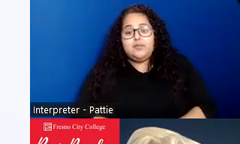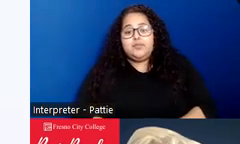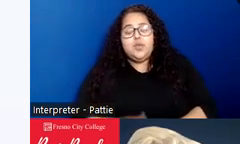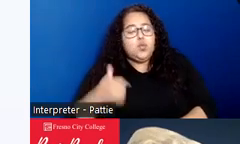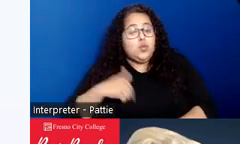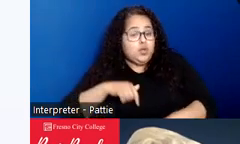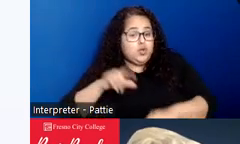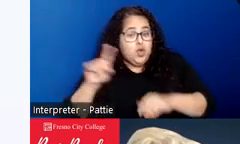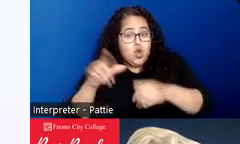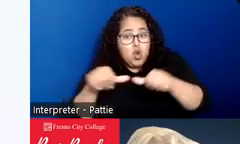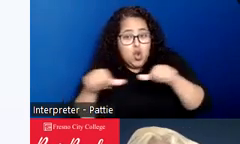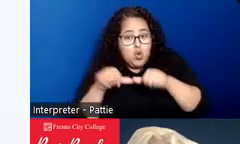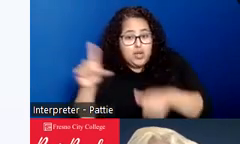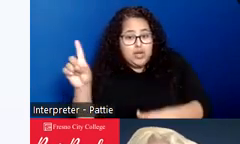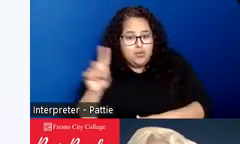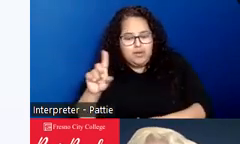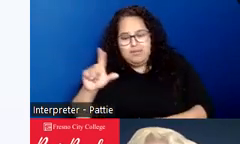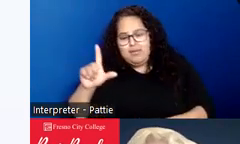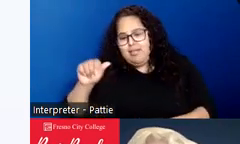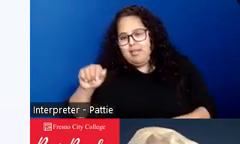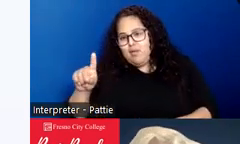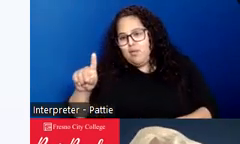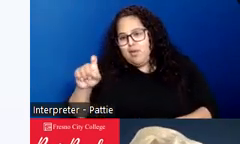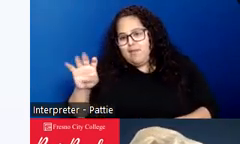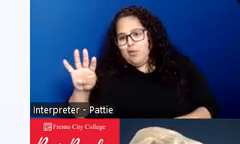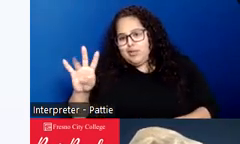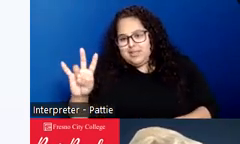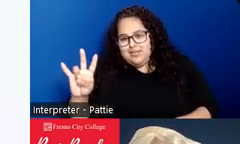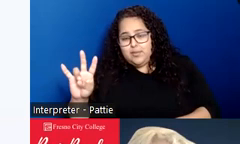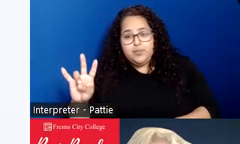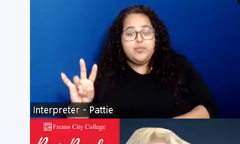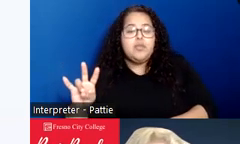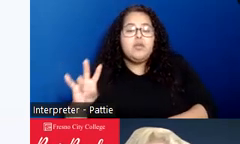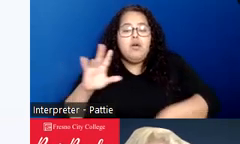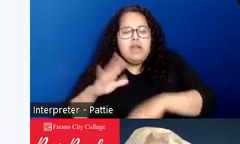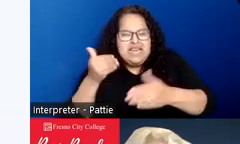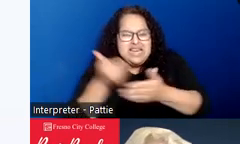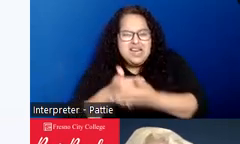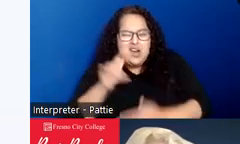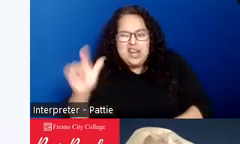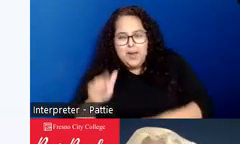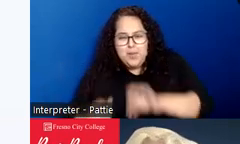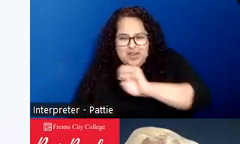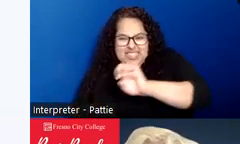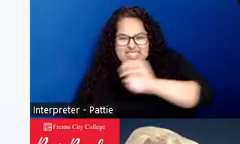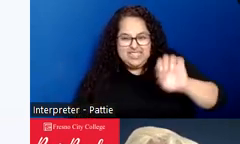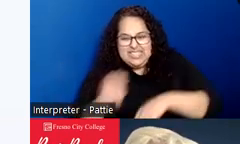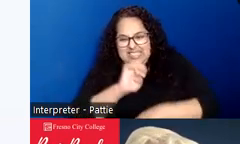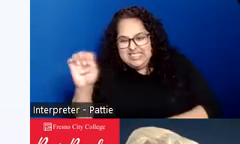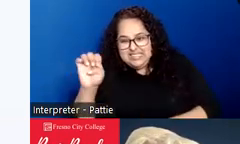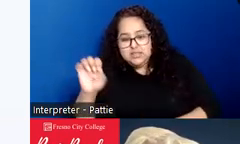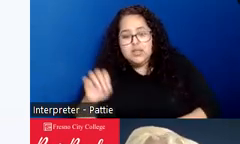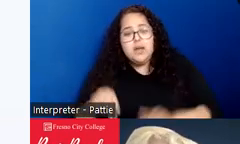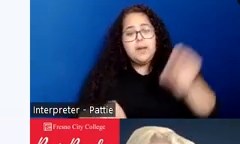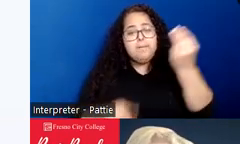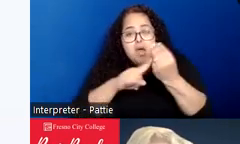147. It's the library building. We are on the very east end of the building. We are open Monday through Friday from 8 to